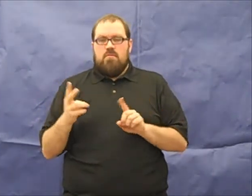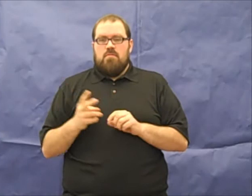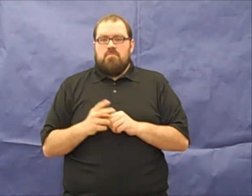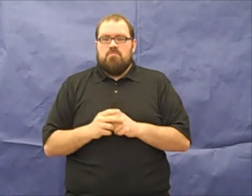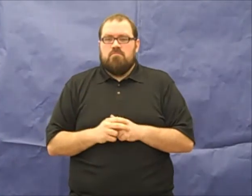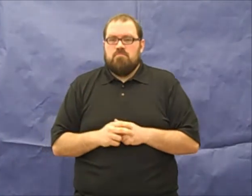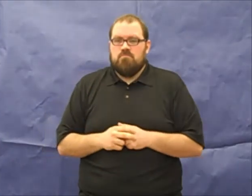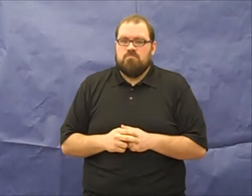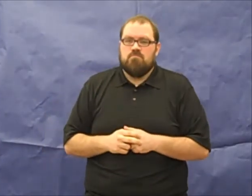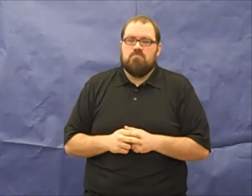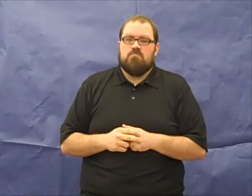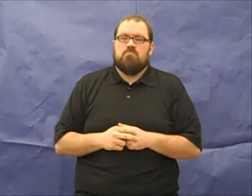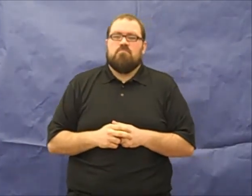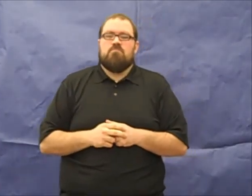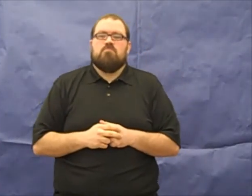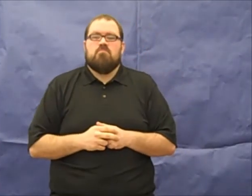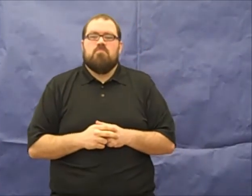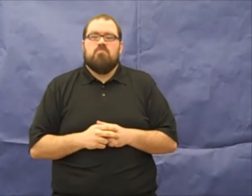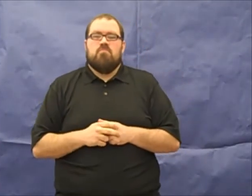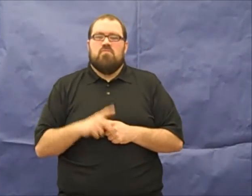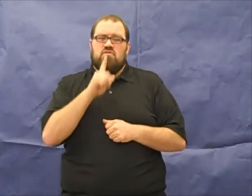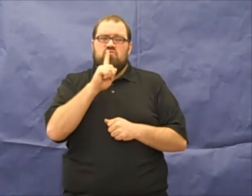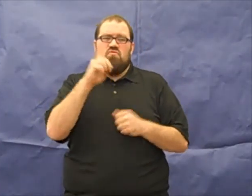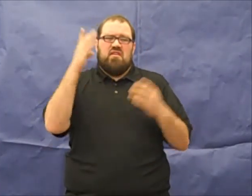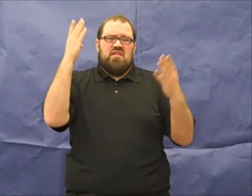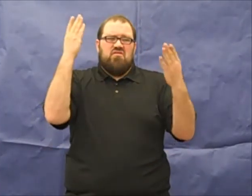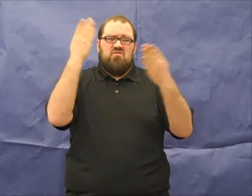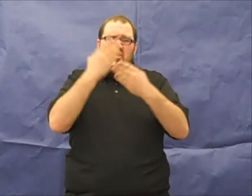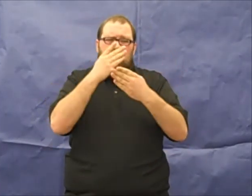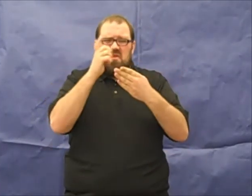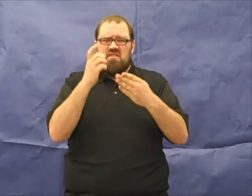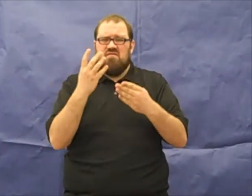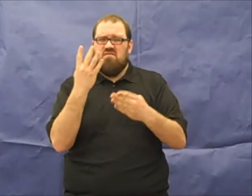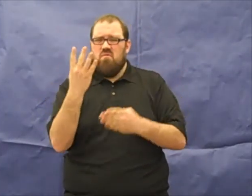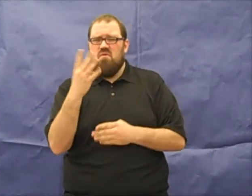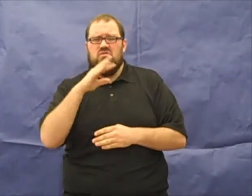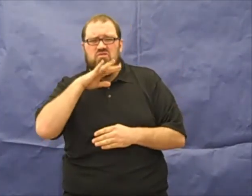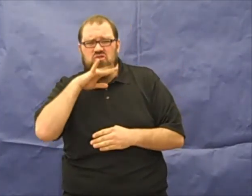Light struggles to filter in through 4 grimy windows set in the side of the dome.